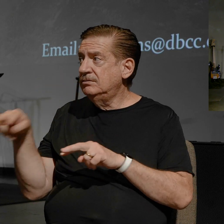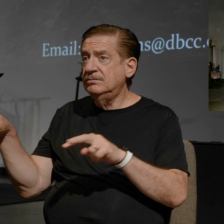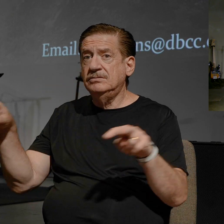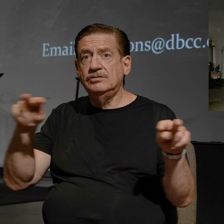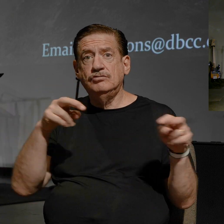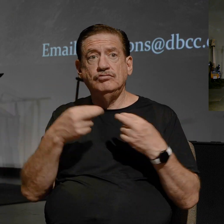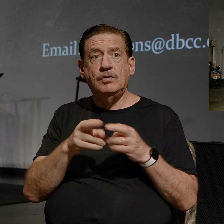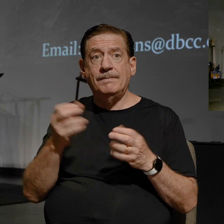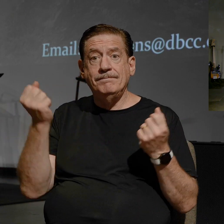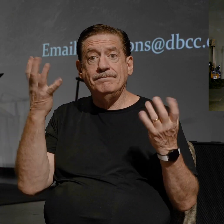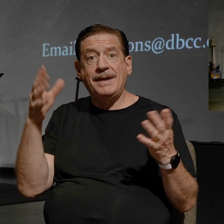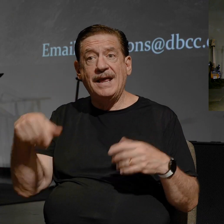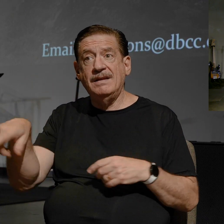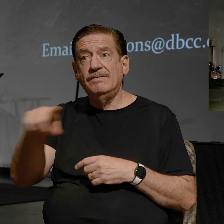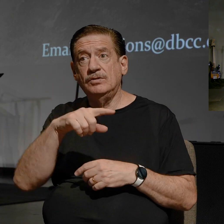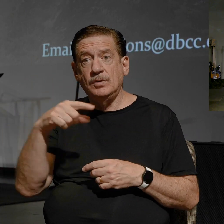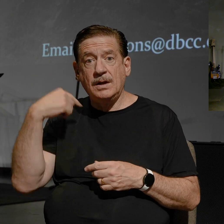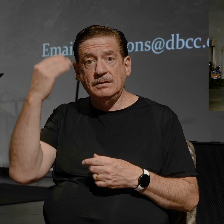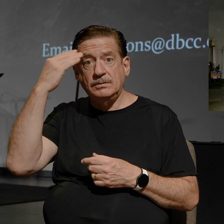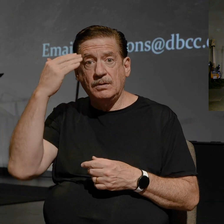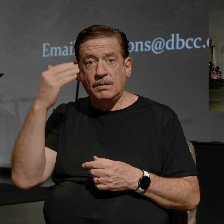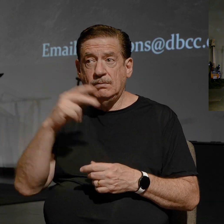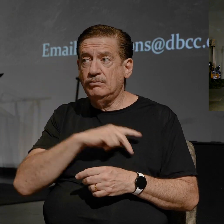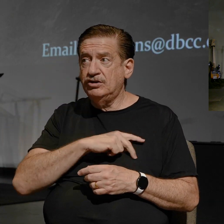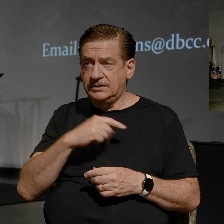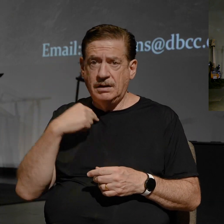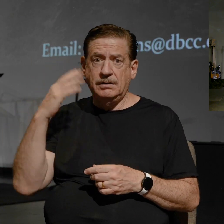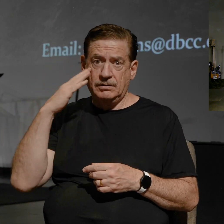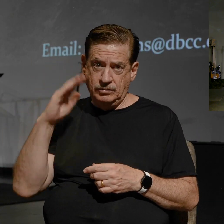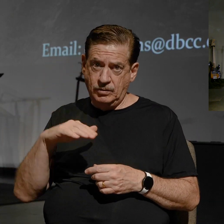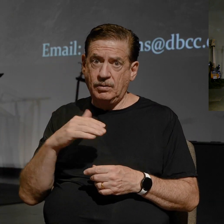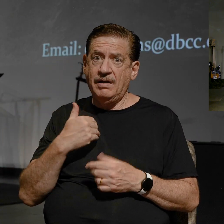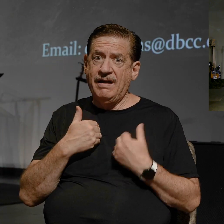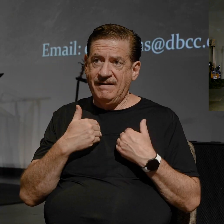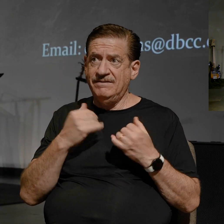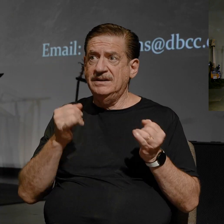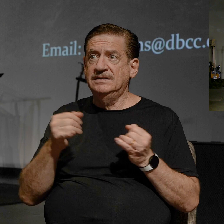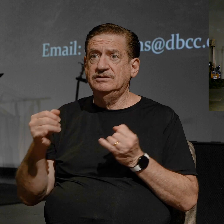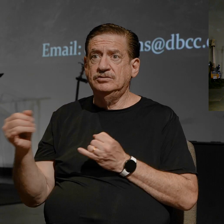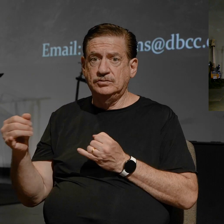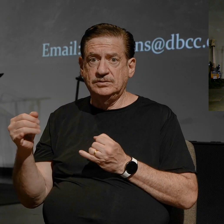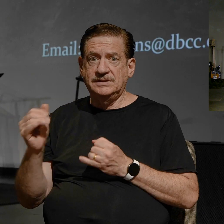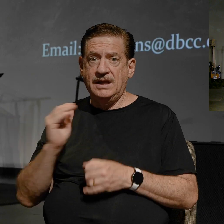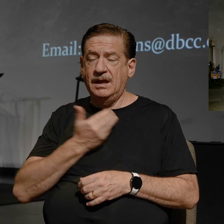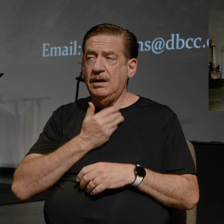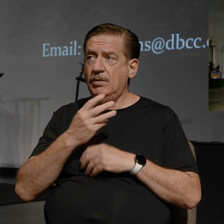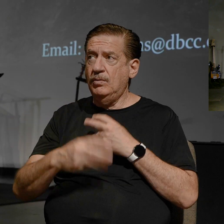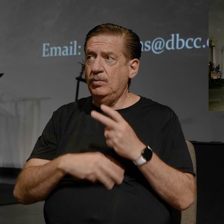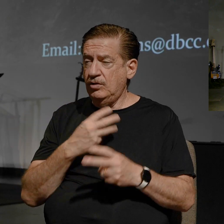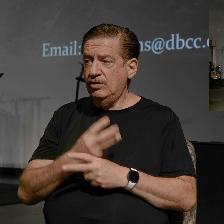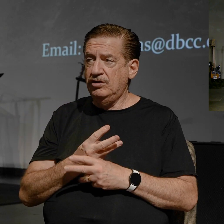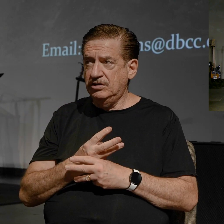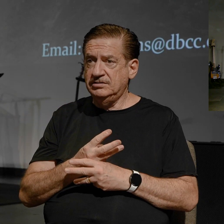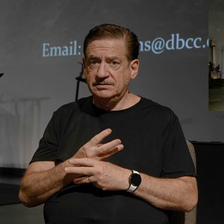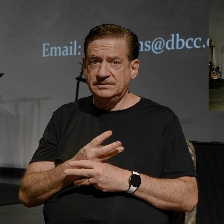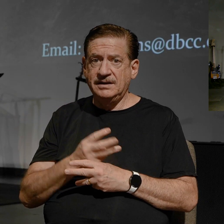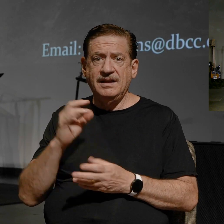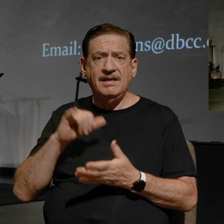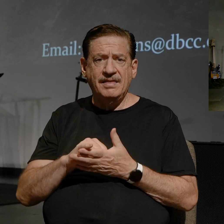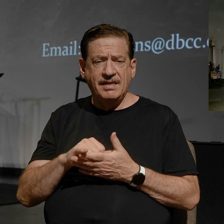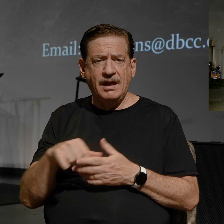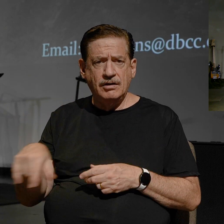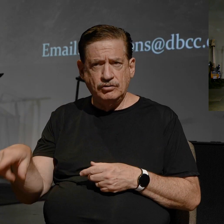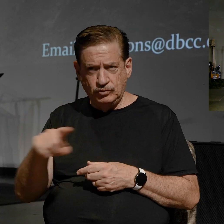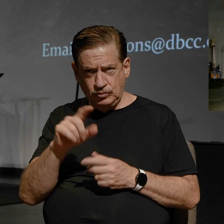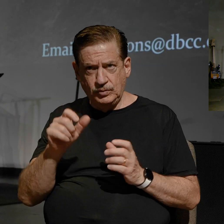and for the many of you that I know personally, I know that there are individuals out in our world that